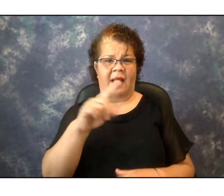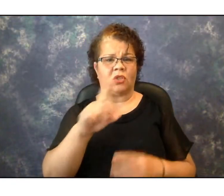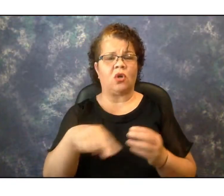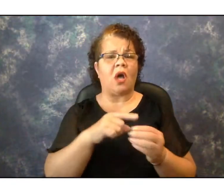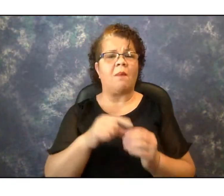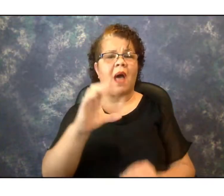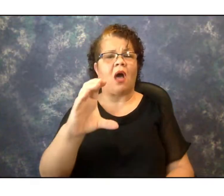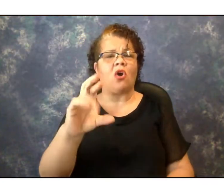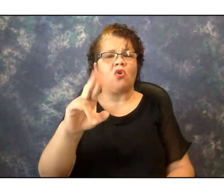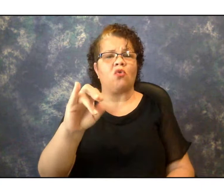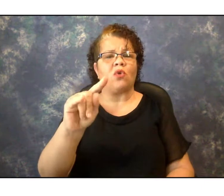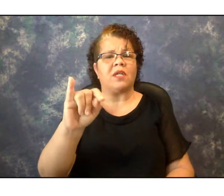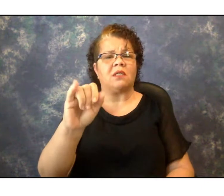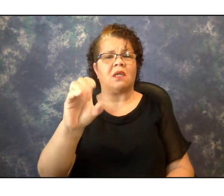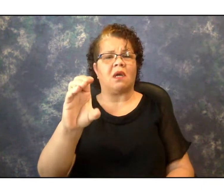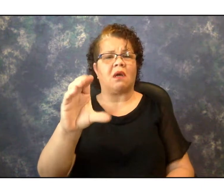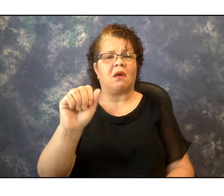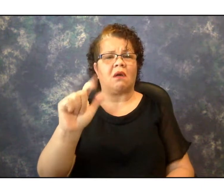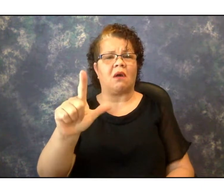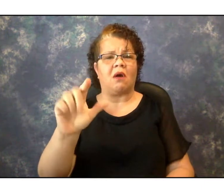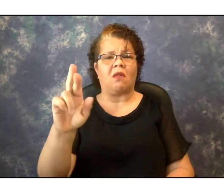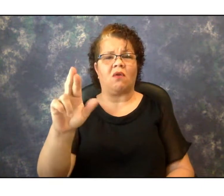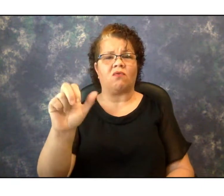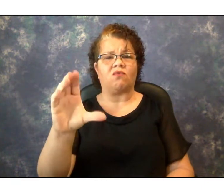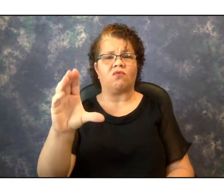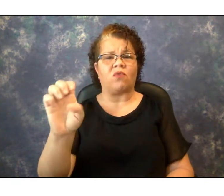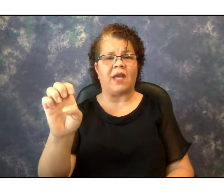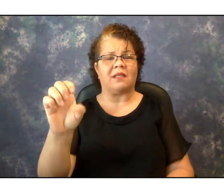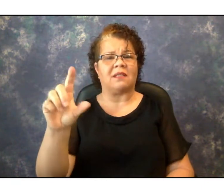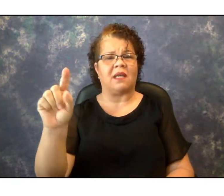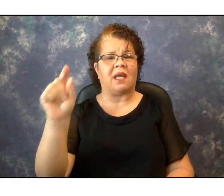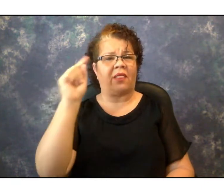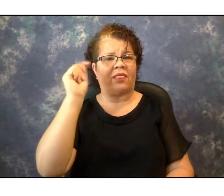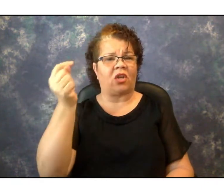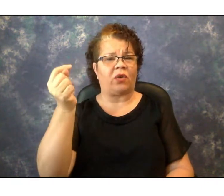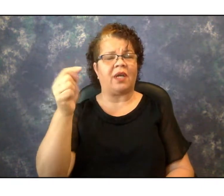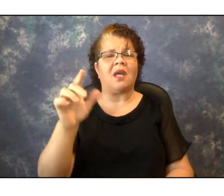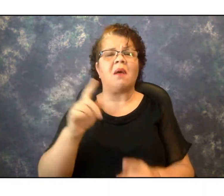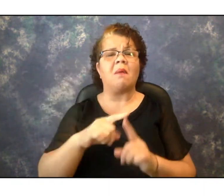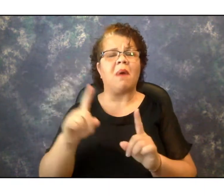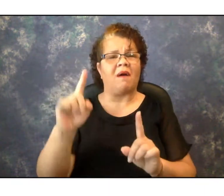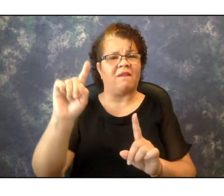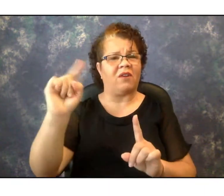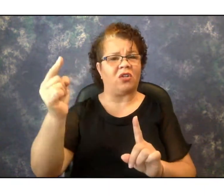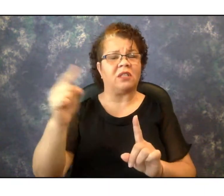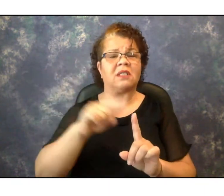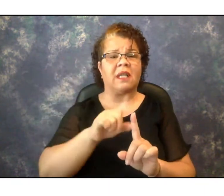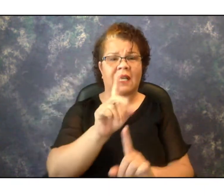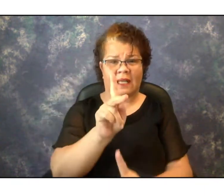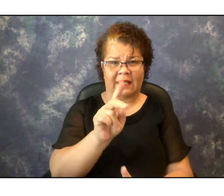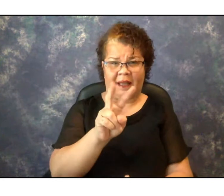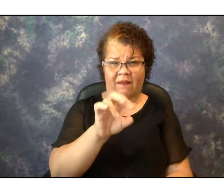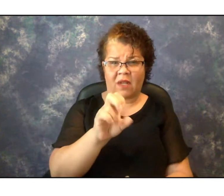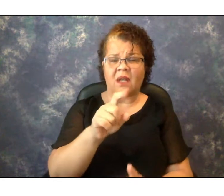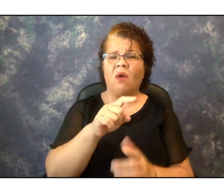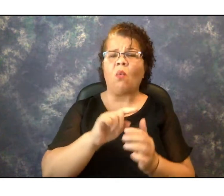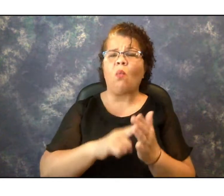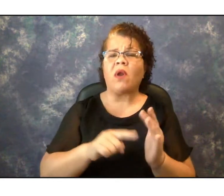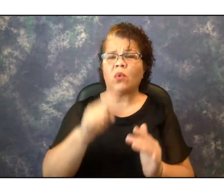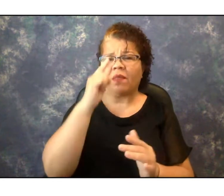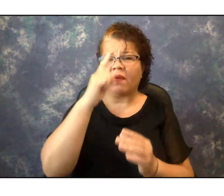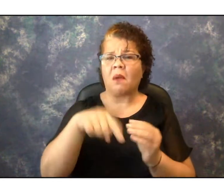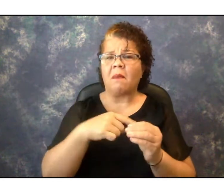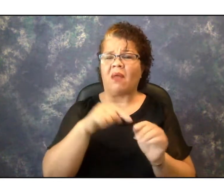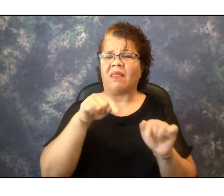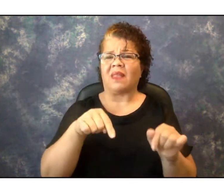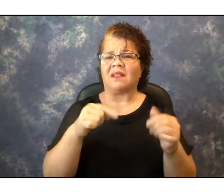a stab at that question of, how do you think about this period? Yeah. I mean, I